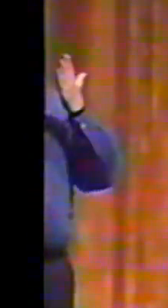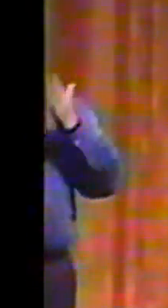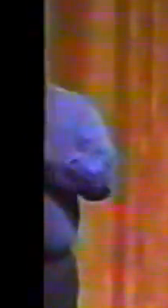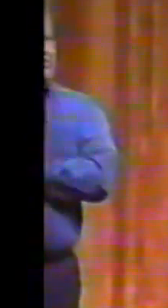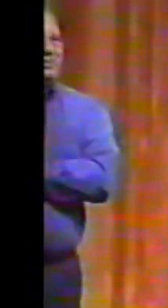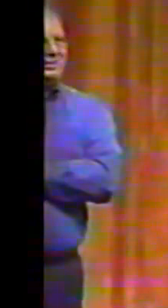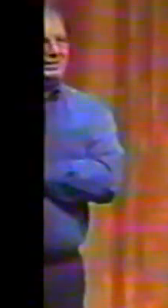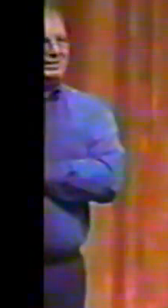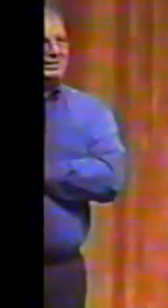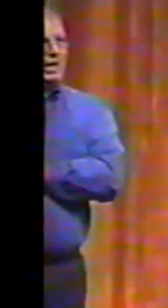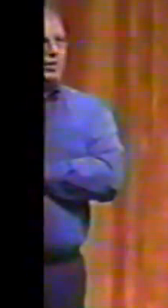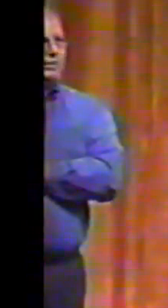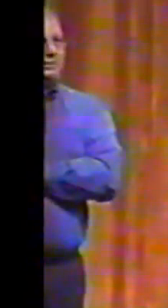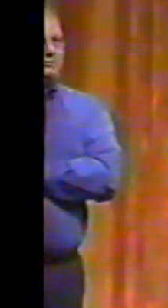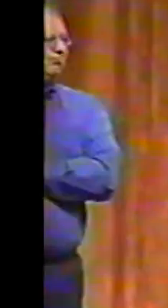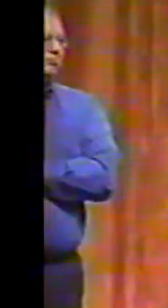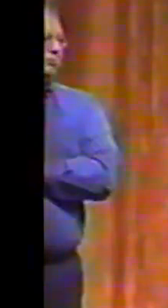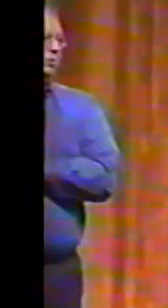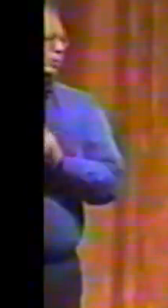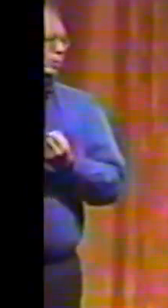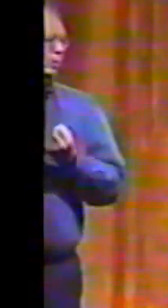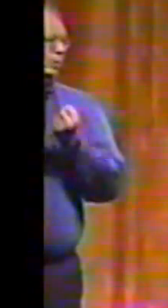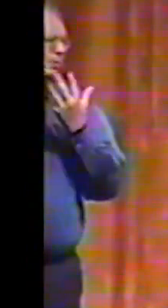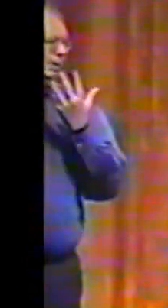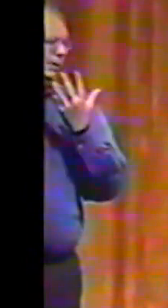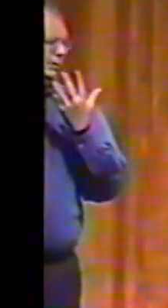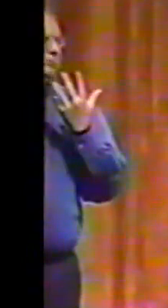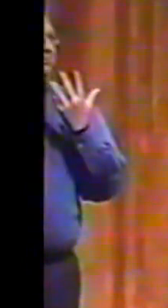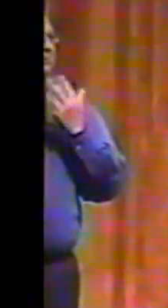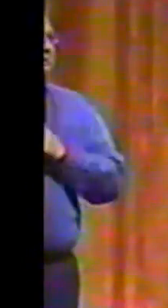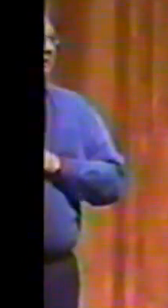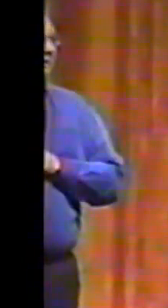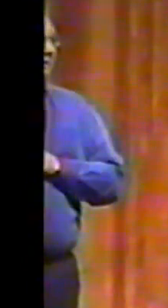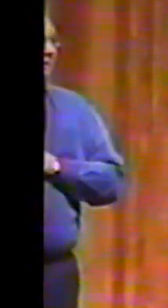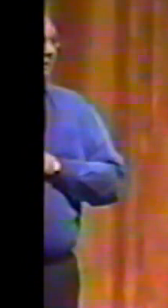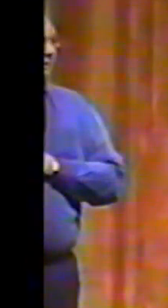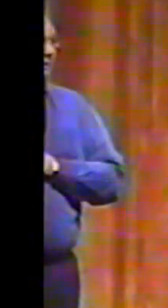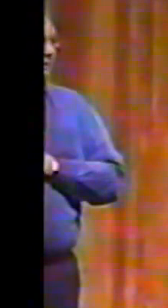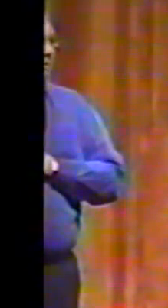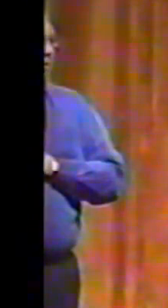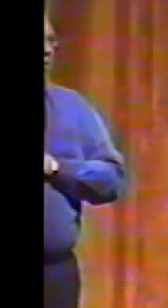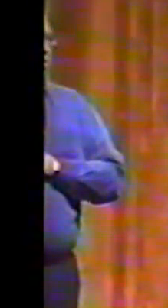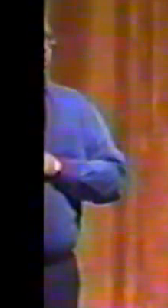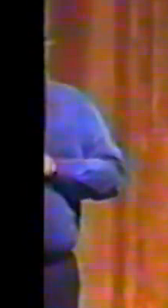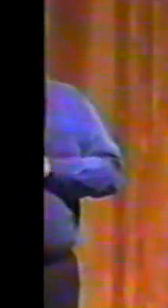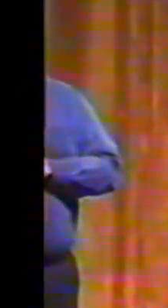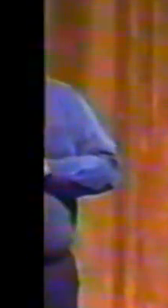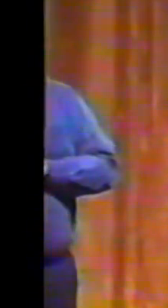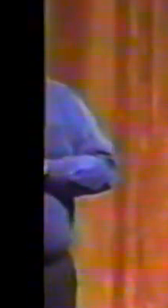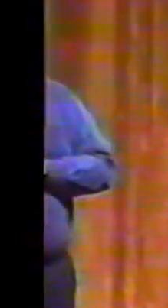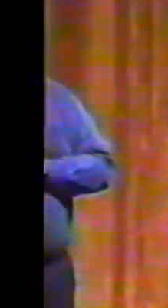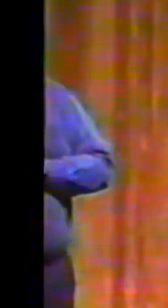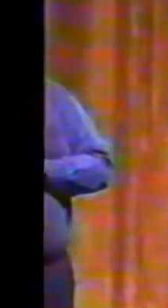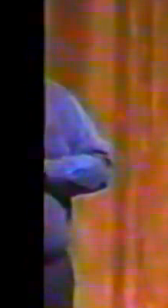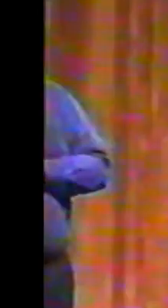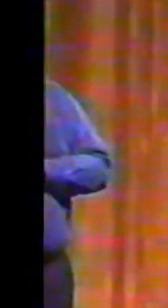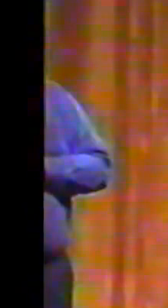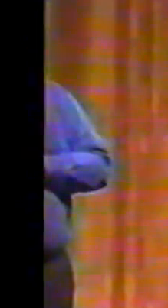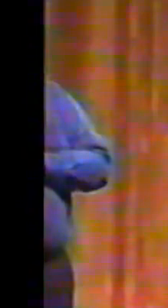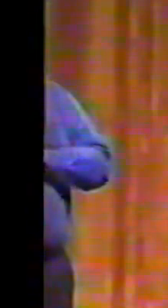were, I don't know the exact number, I want to hazard a guess, about a dozen of the ones that we think were, that the government thinks were on the planes on September